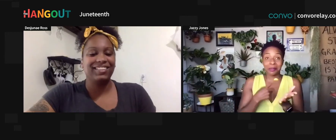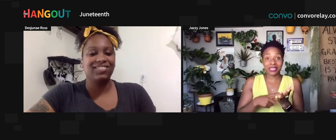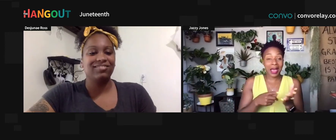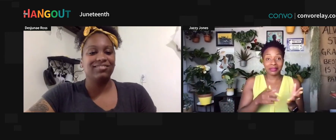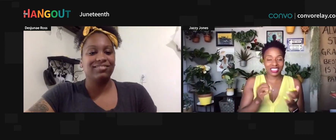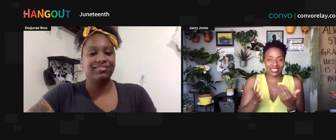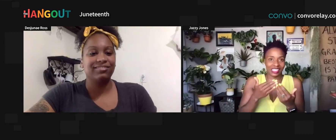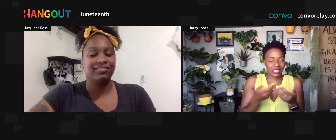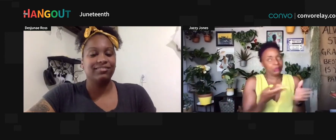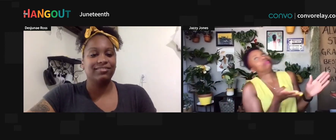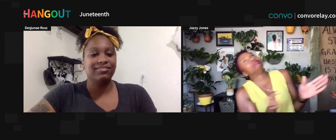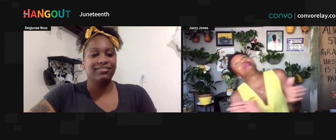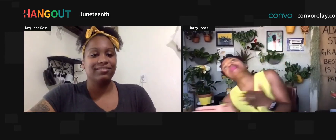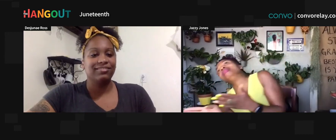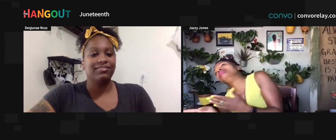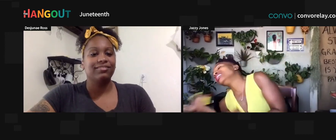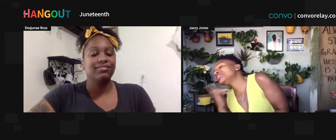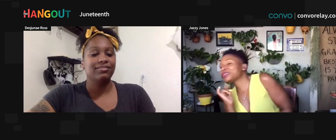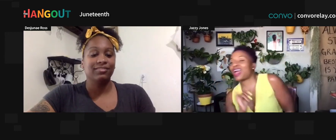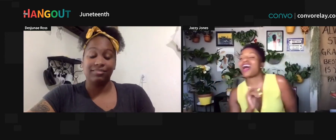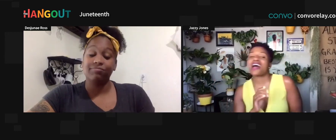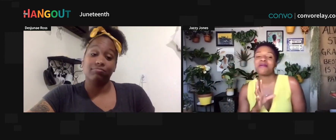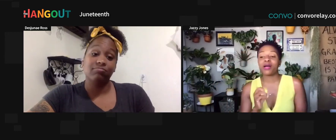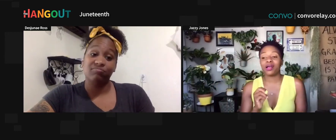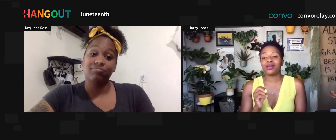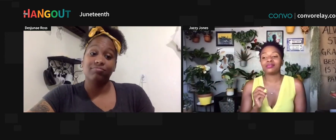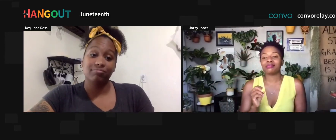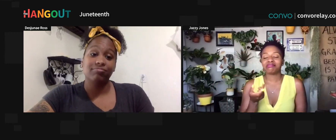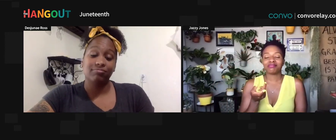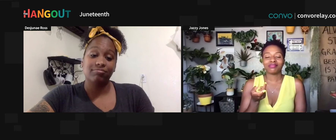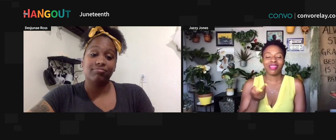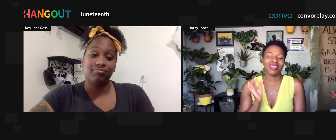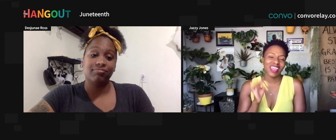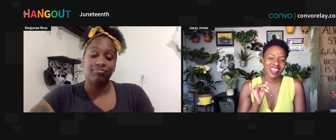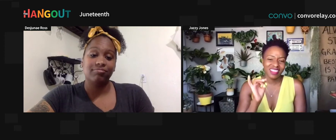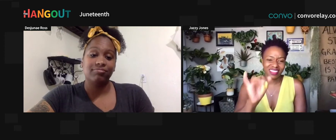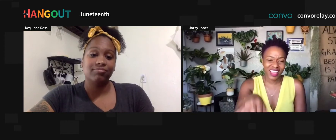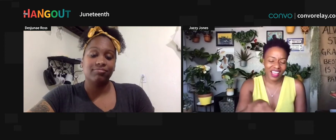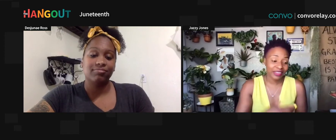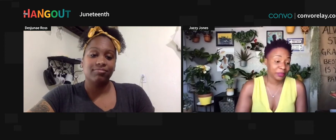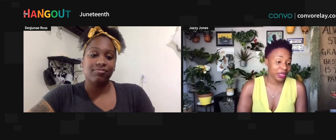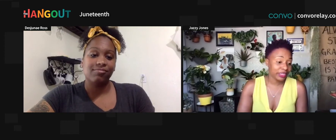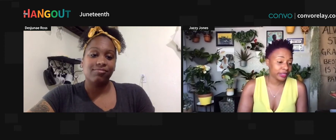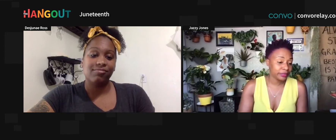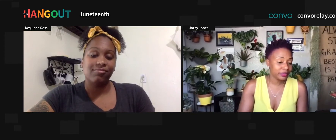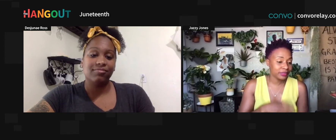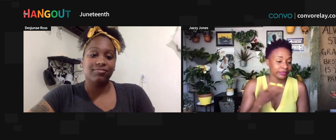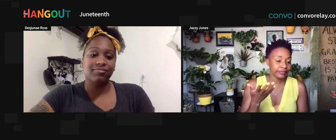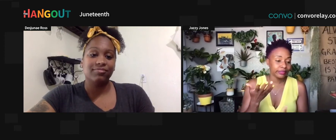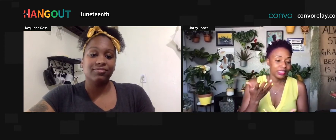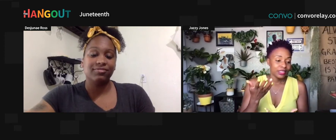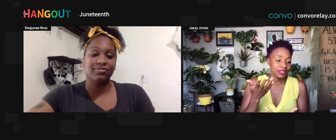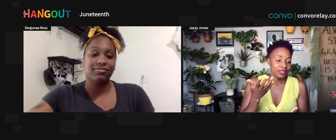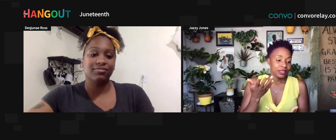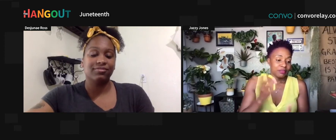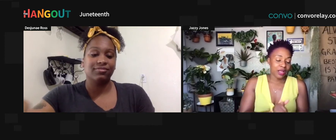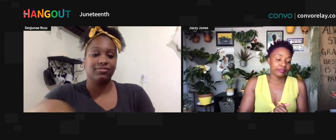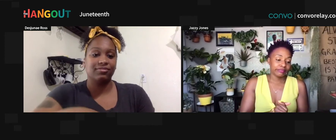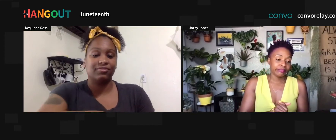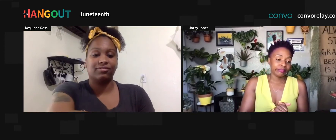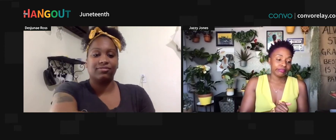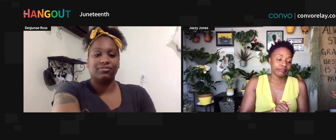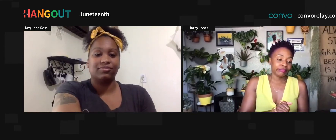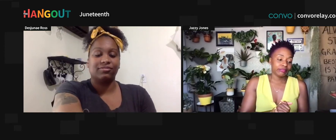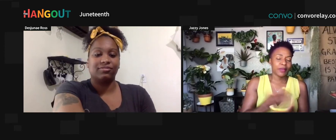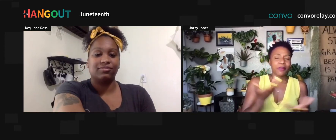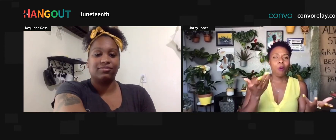June 19th. Sometimes it's so easy to get derailed into the politics of things. So